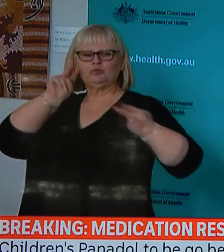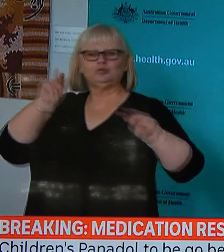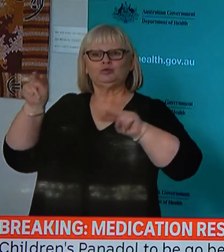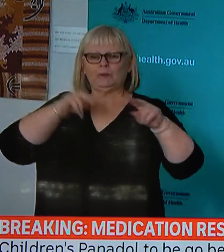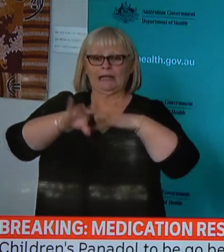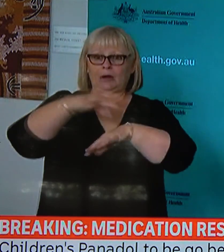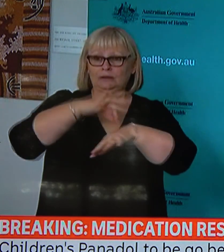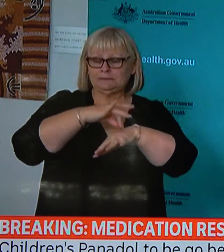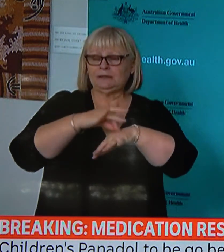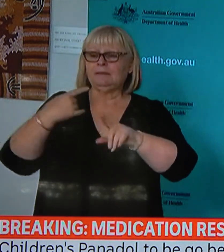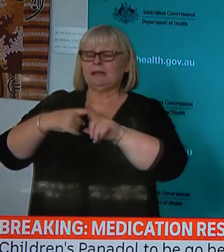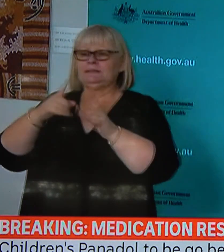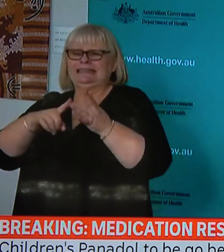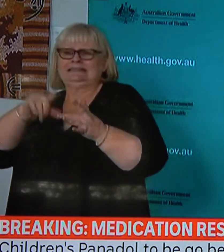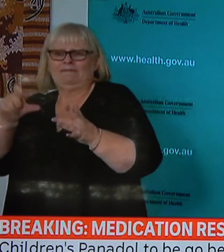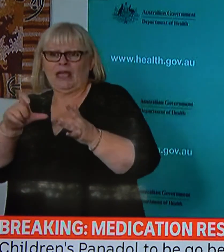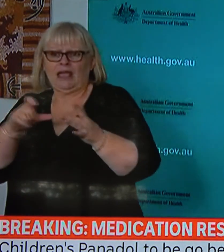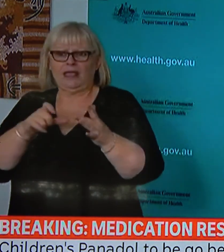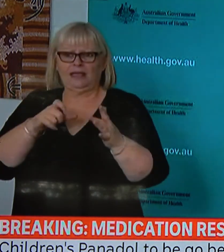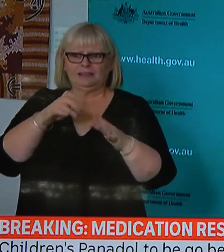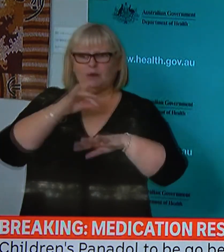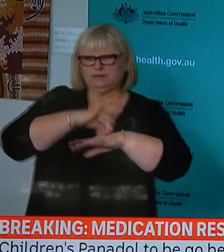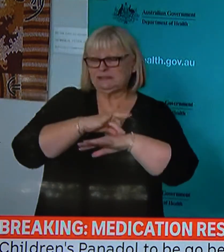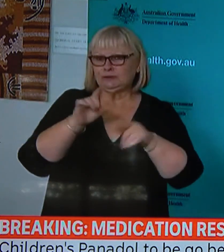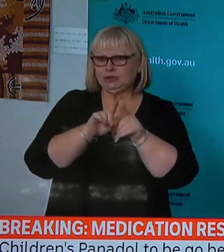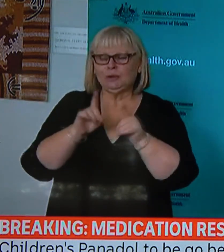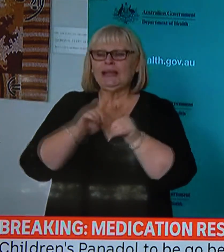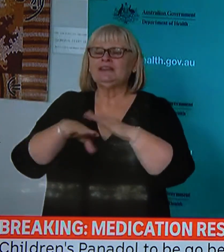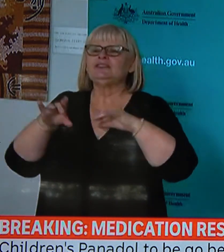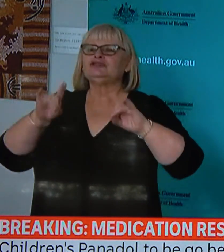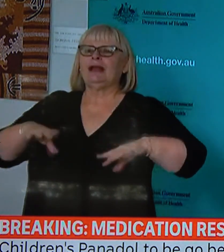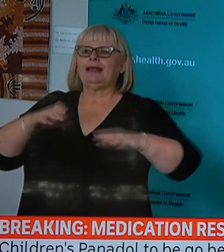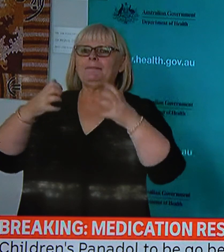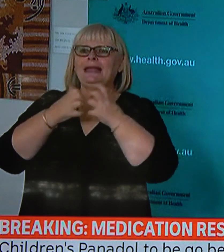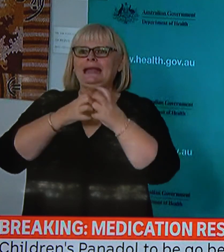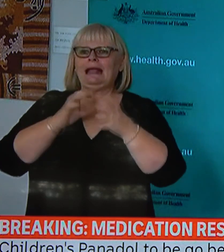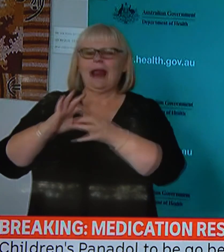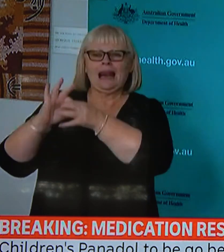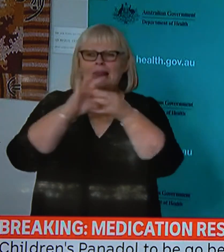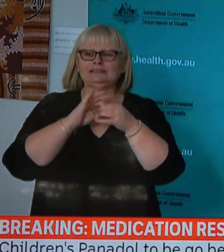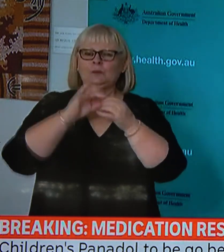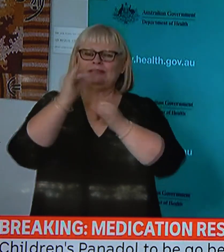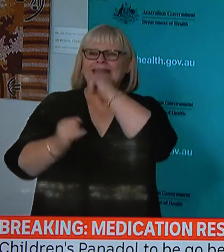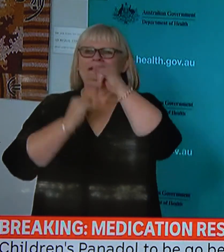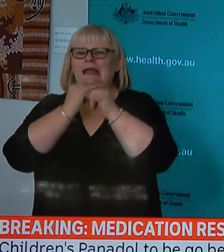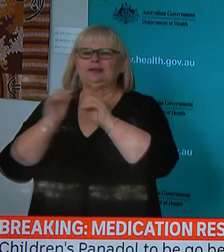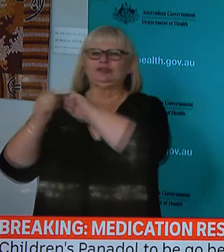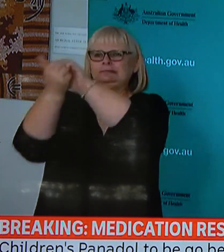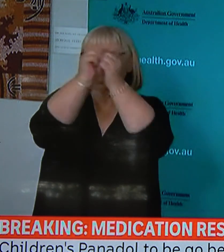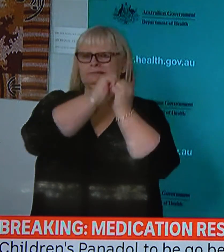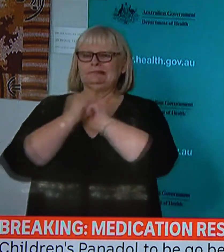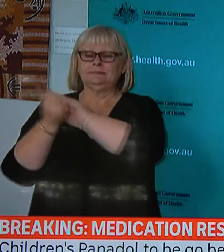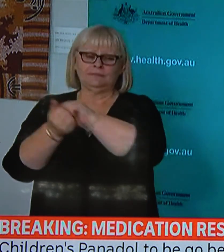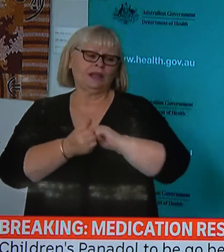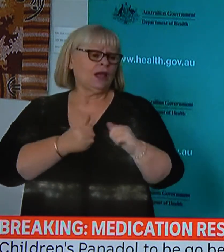both in hospitals and intensive care units in Australia, and many of those are linked with international collaborations.